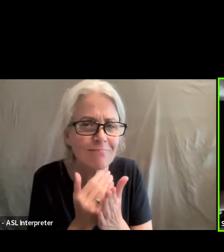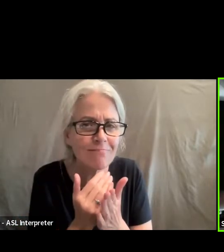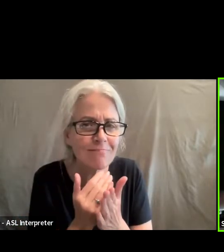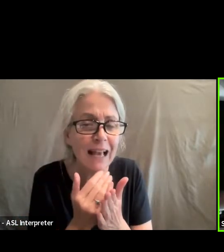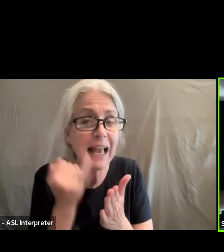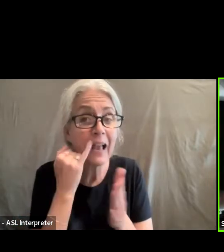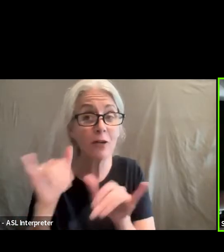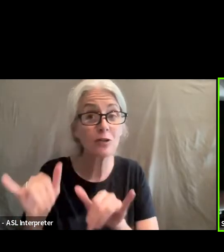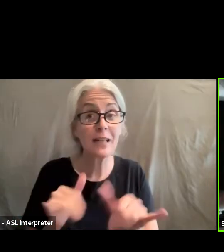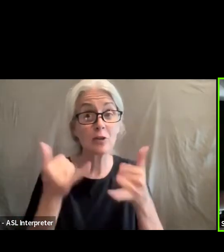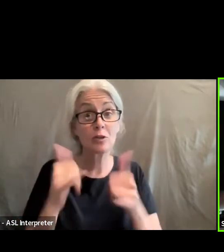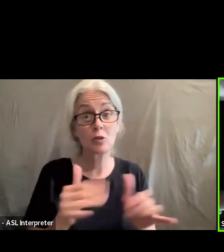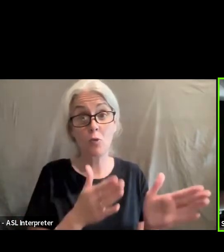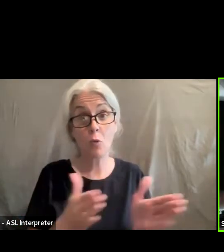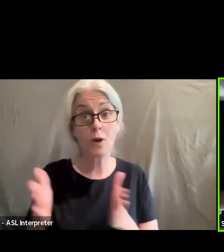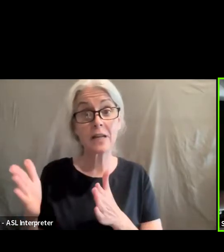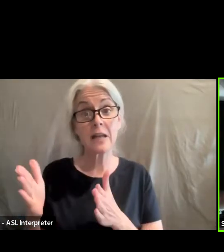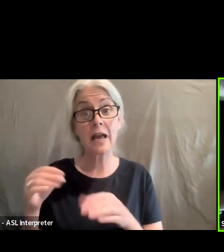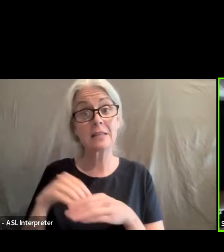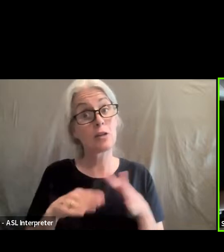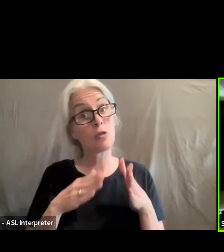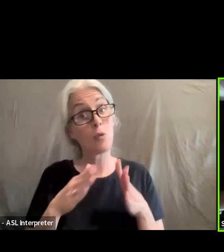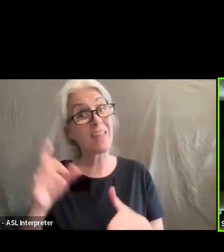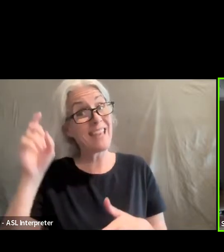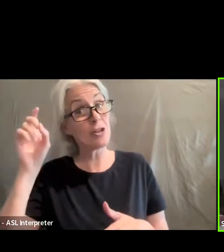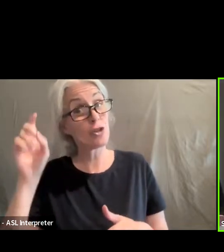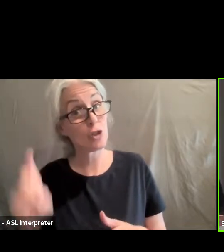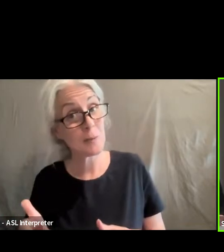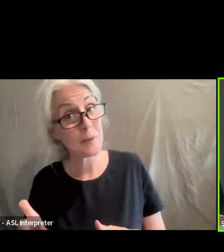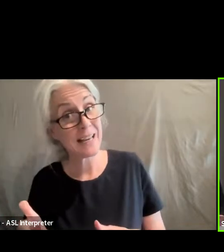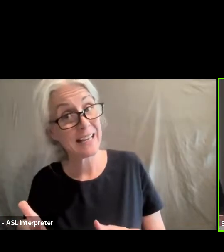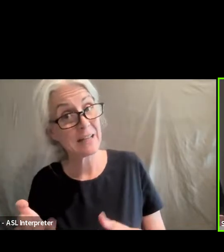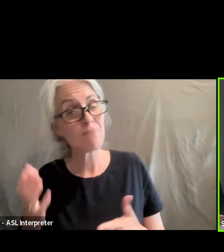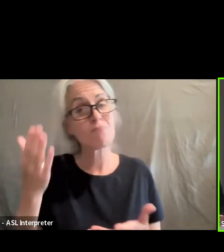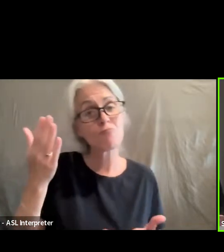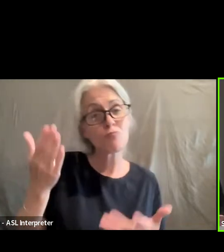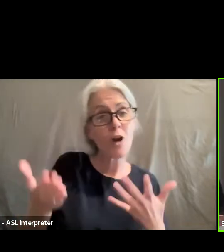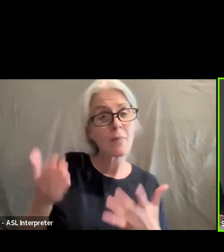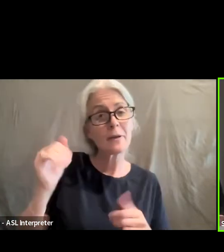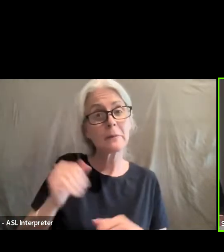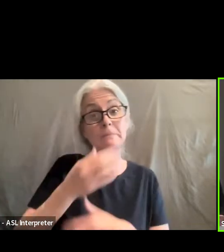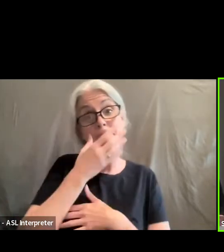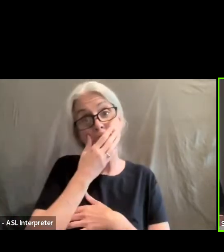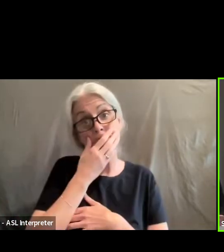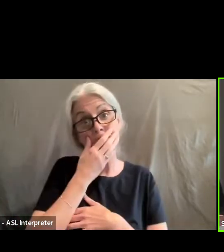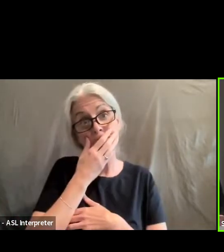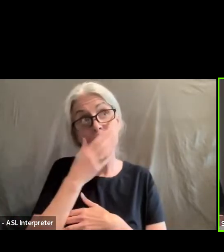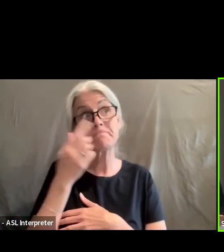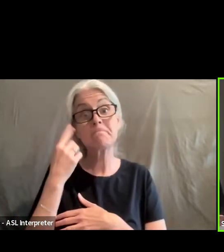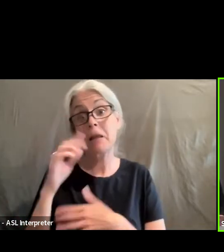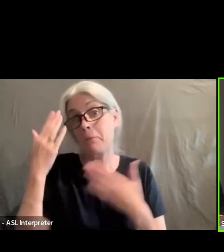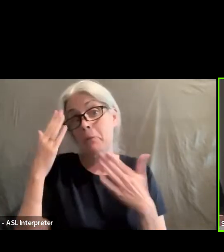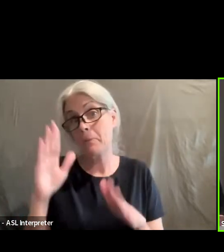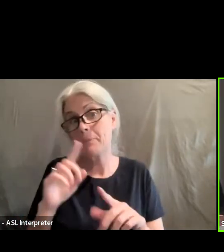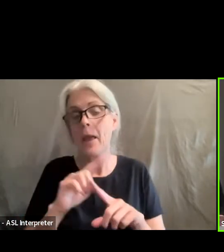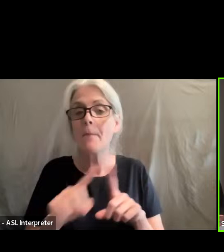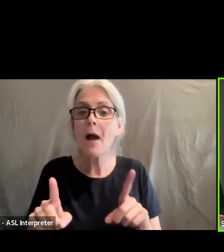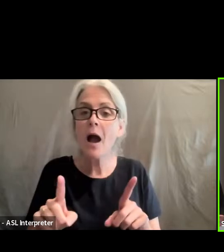standards are still organized in the way that they should be, probably could be questioned, I think, for sure.